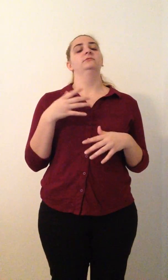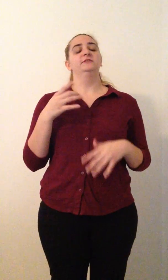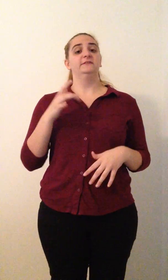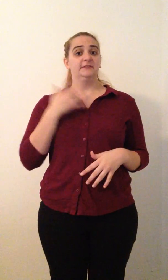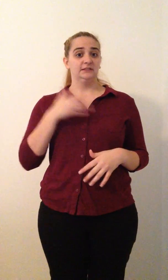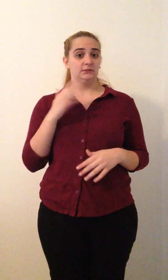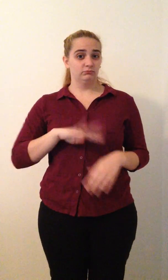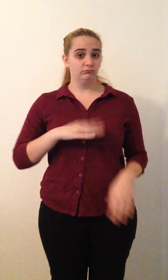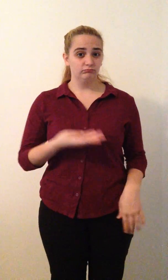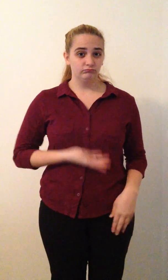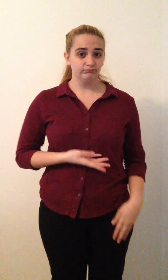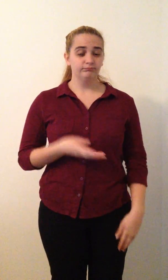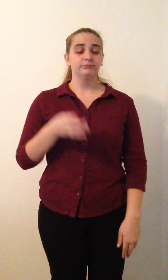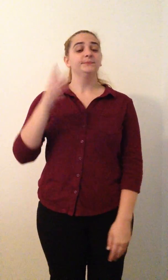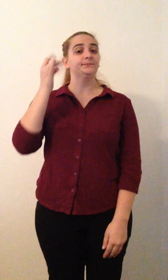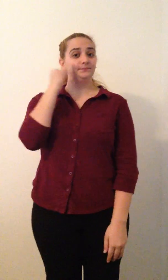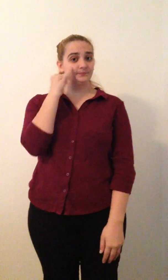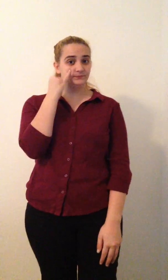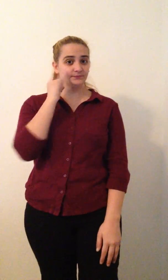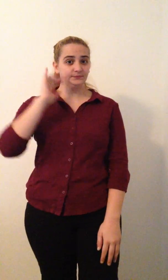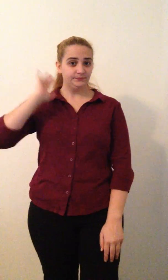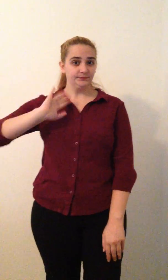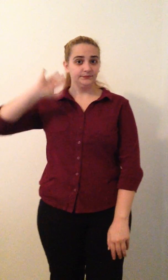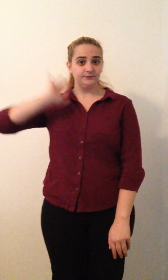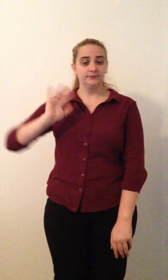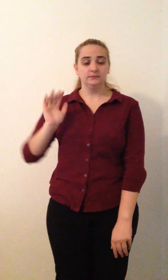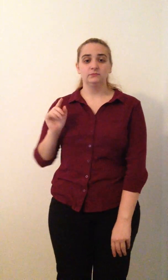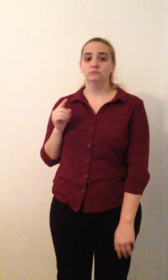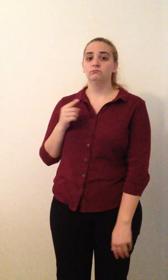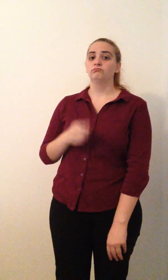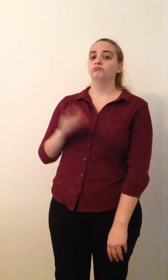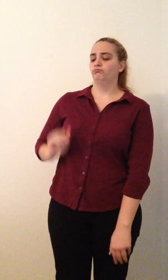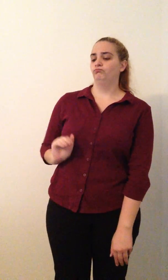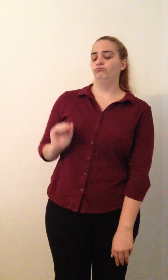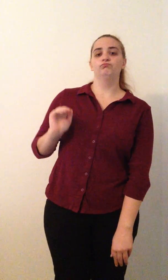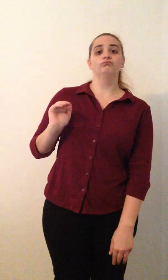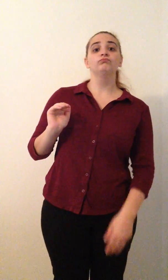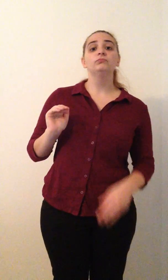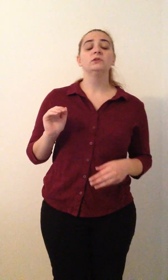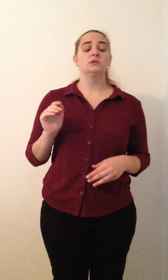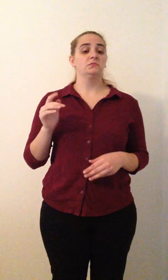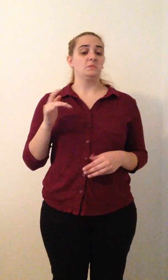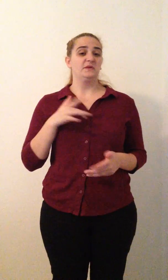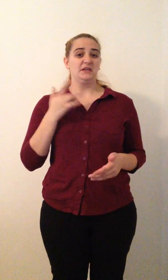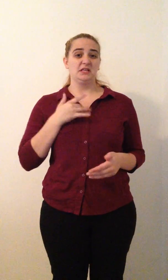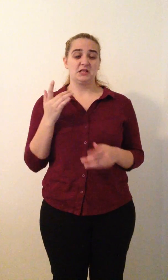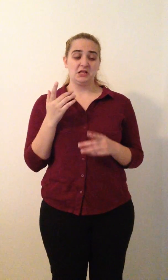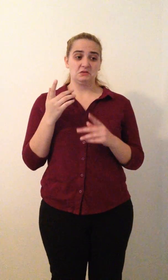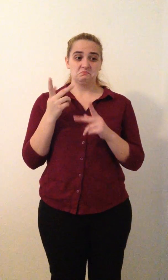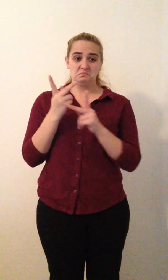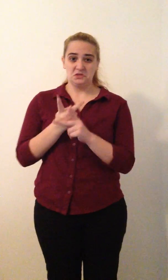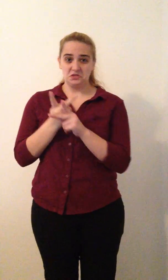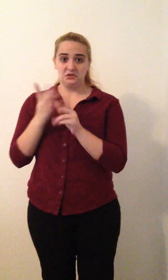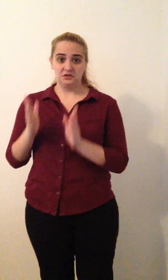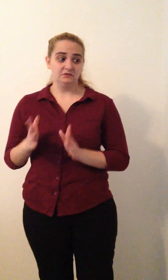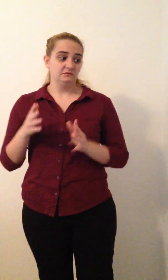if you grew up in an environment where you were constantly feeling like your caregivers were going to abandon you, if they